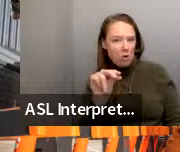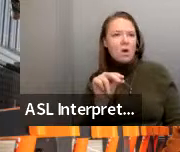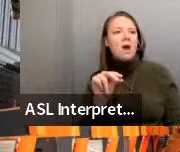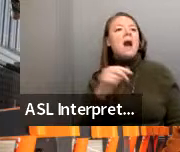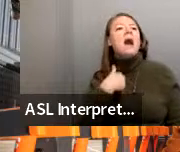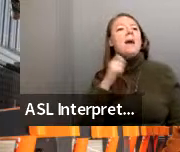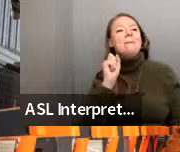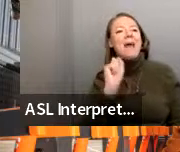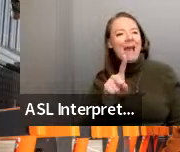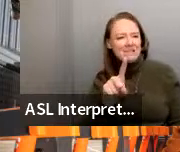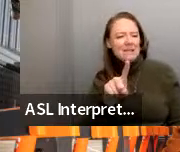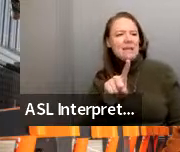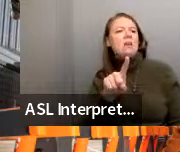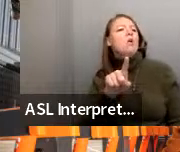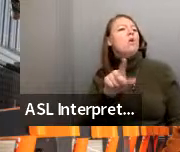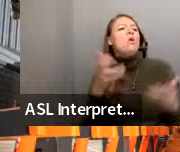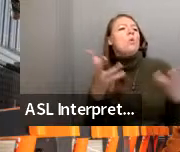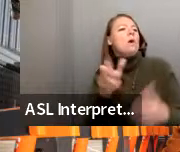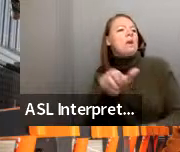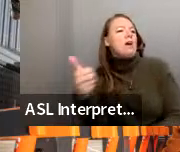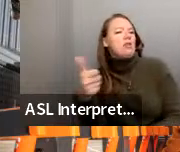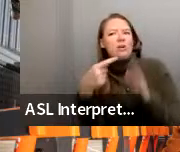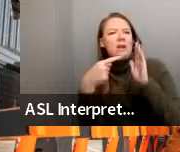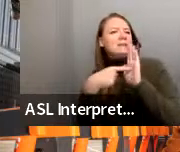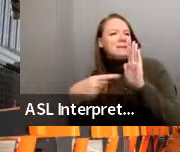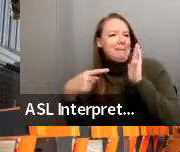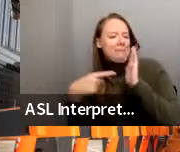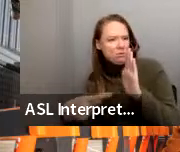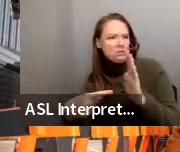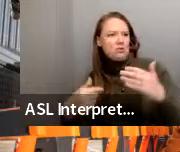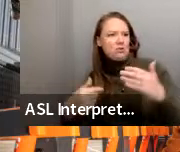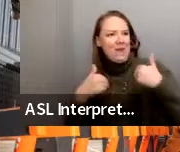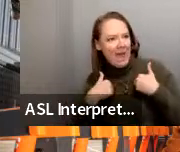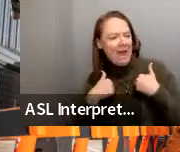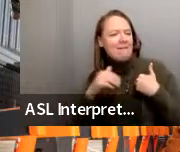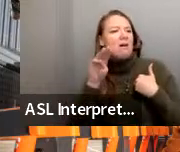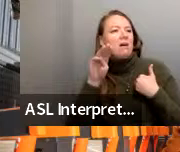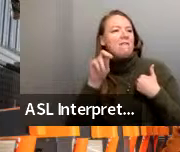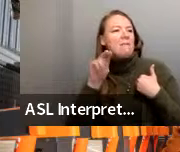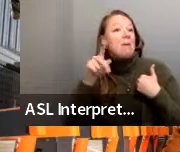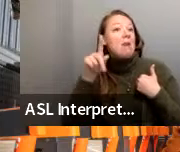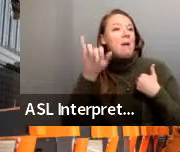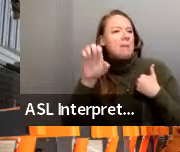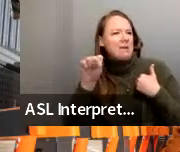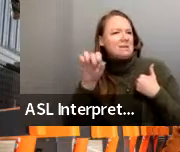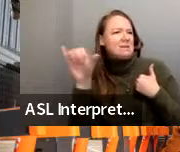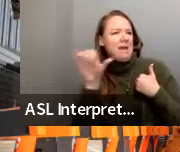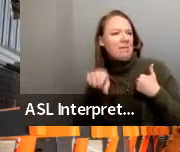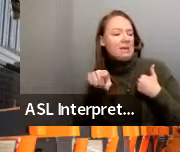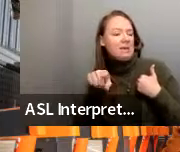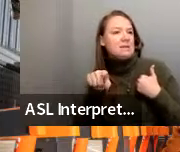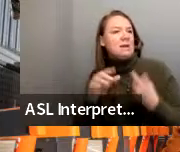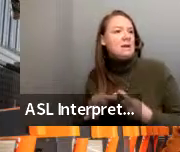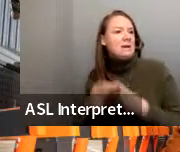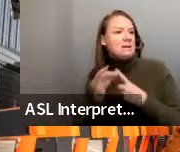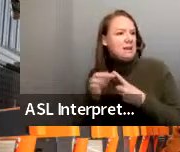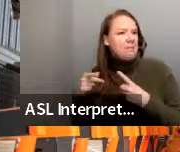other examples are there of monopolies like this, other than public